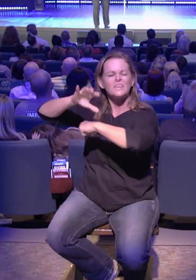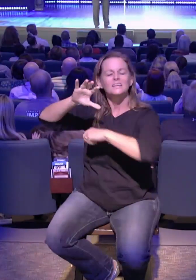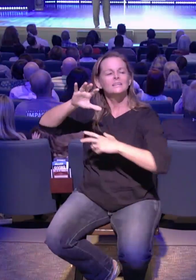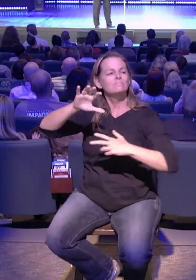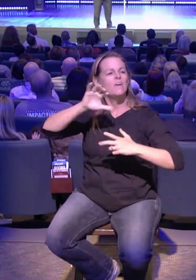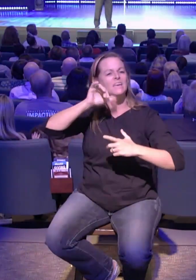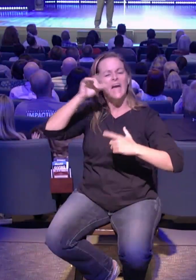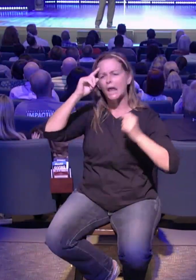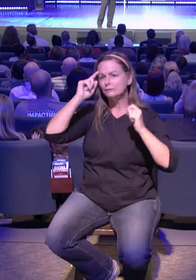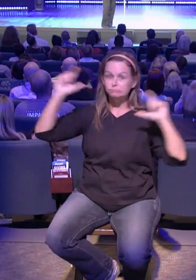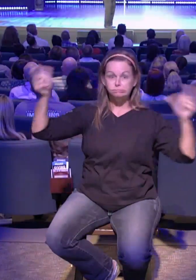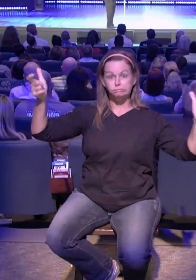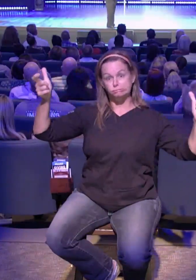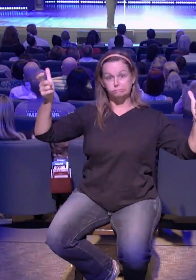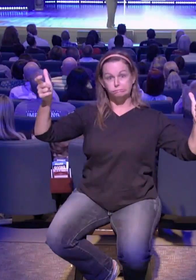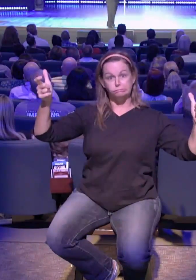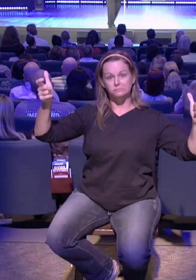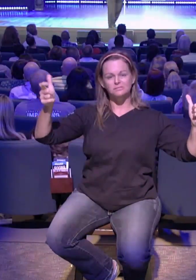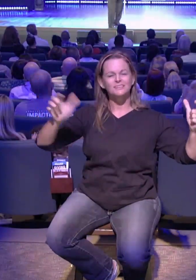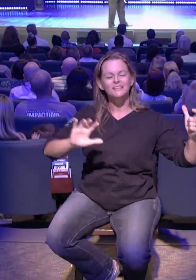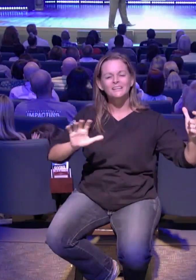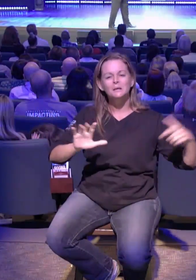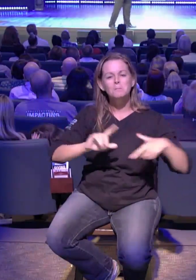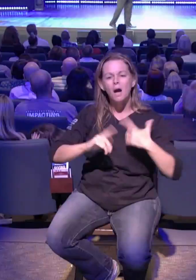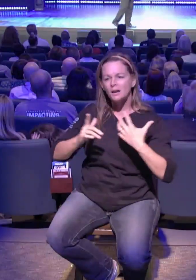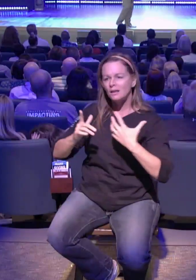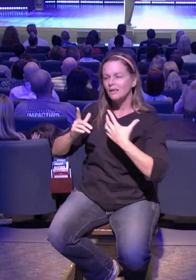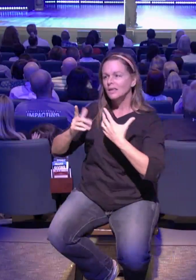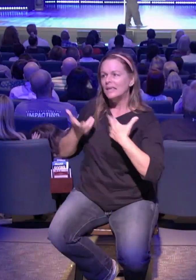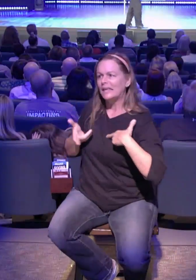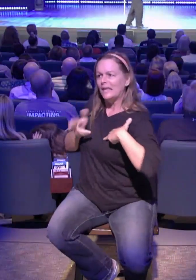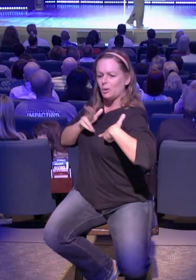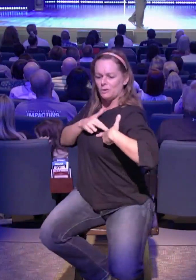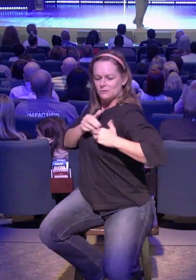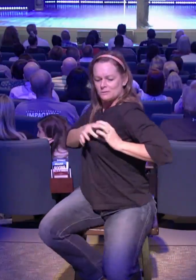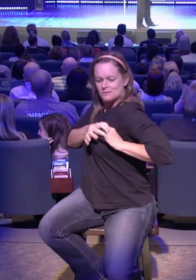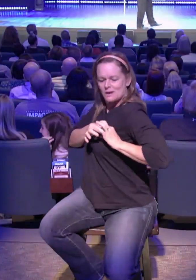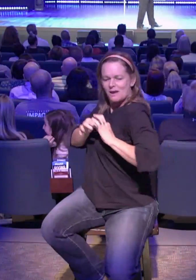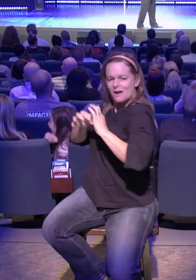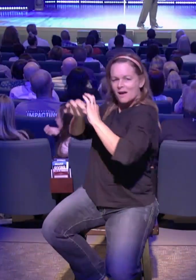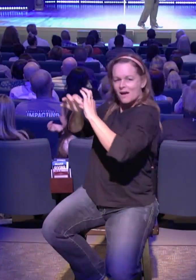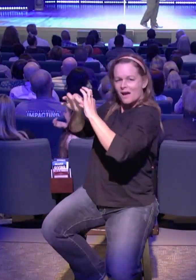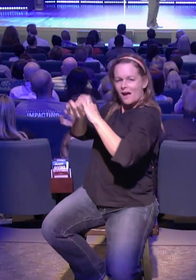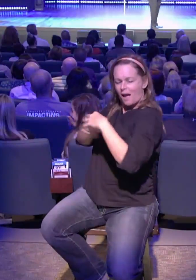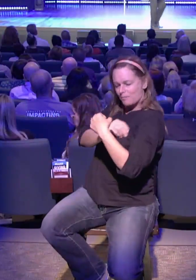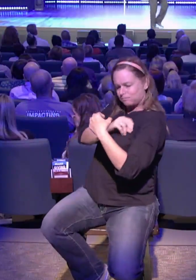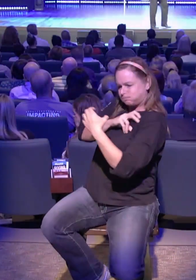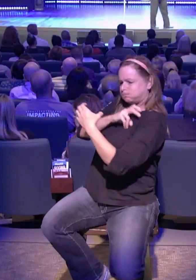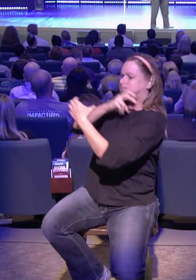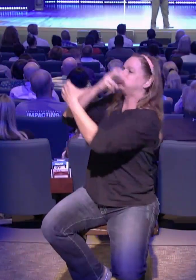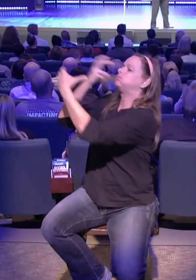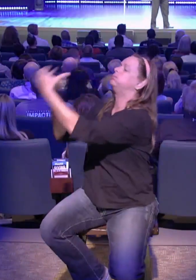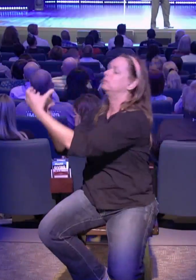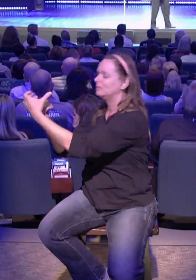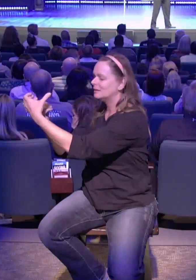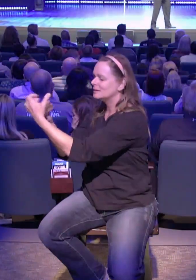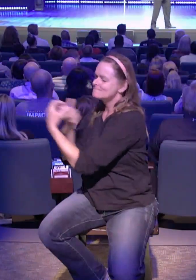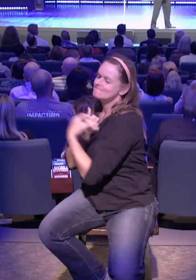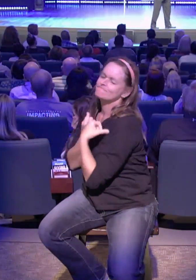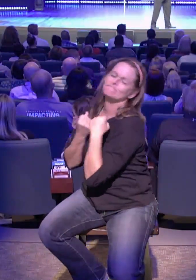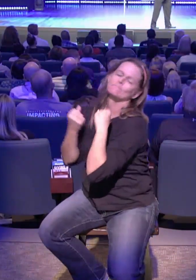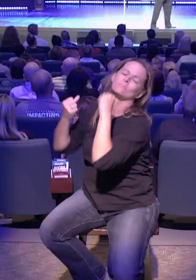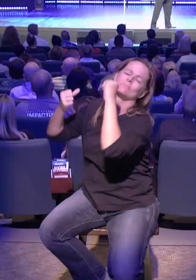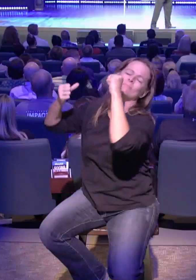the more you will begin to understand and be sensitive to hear his still small voice that will begin to guide